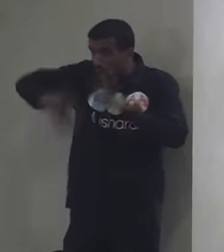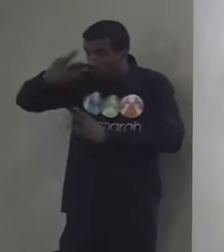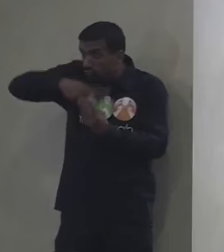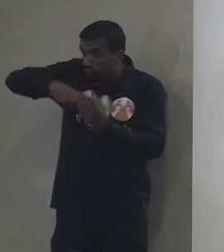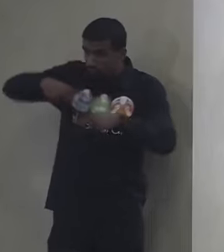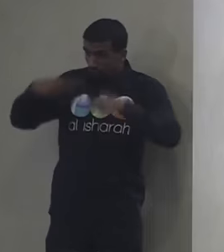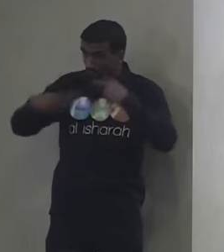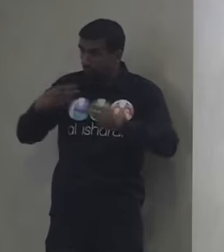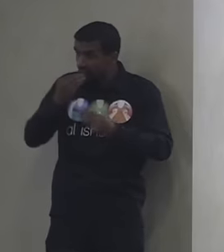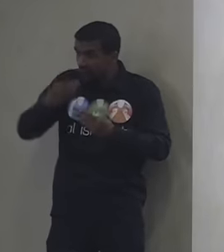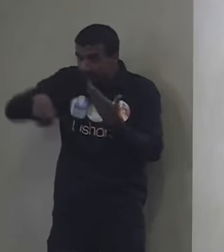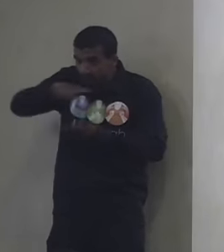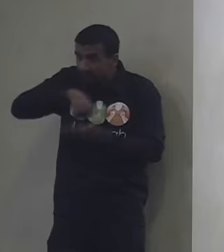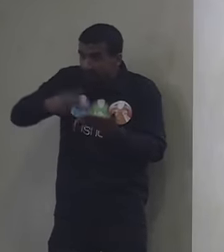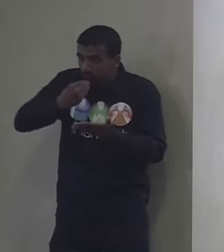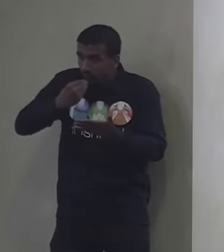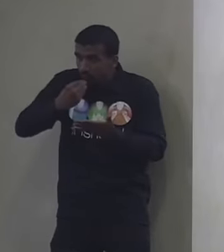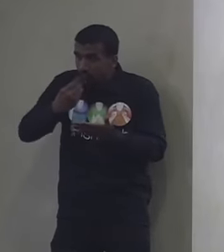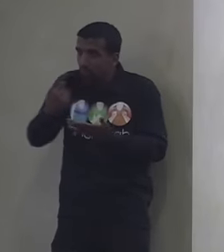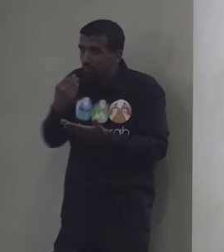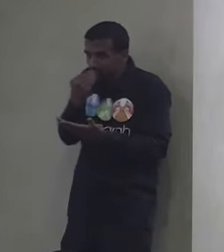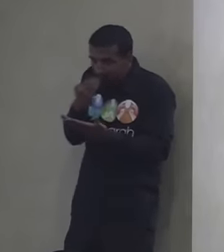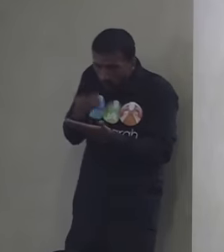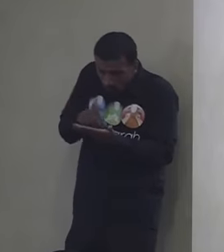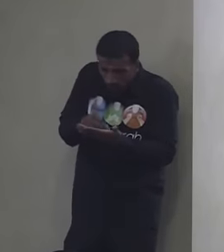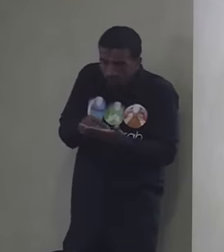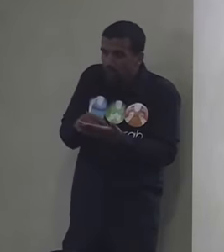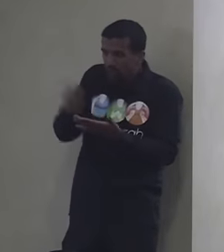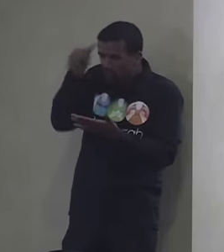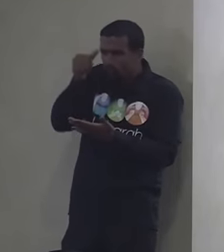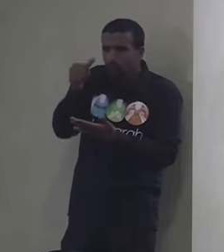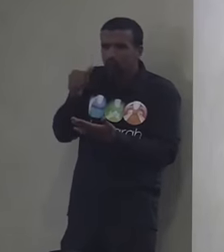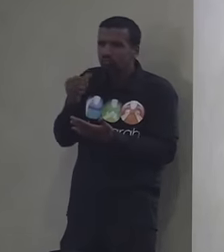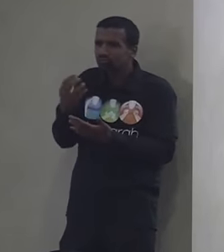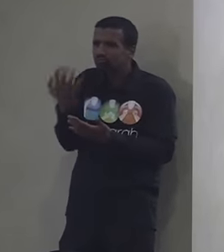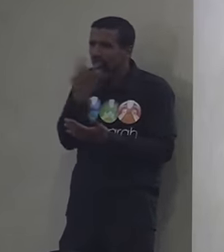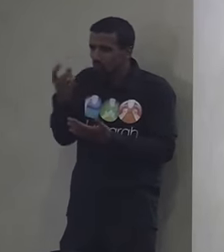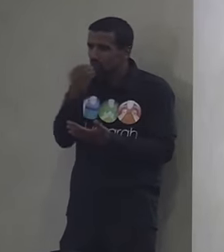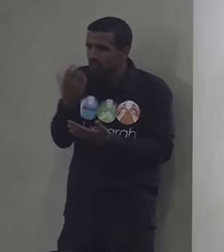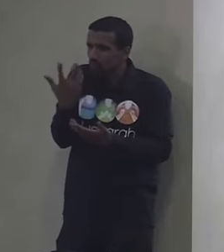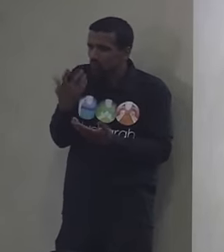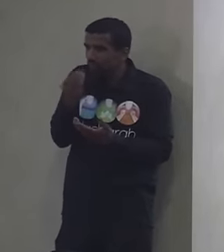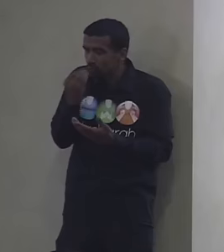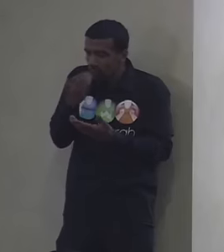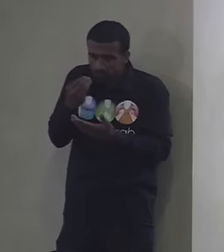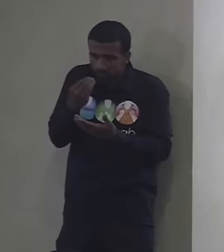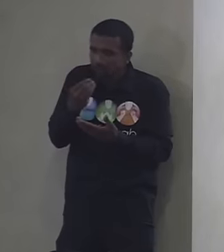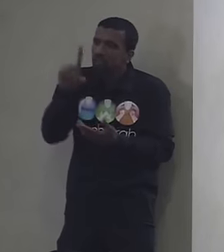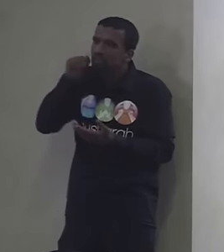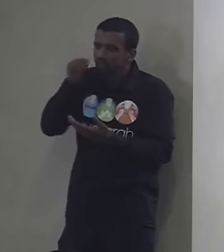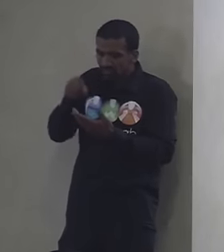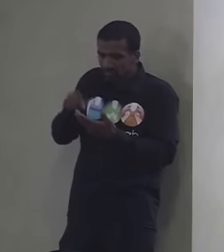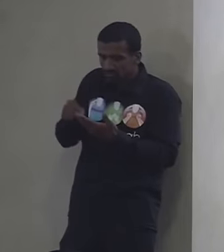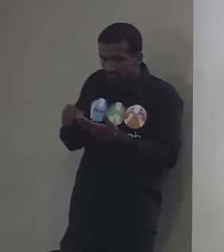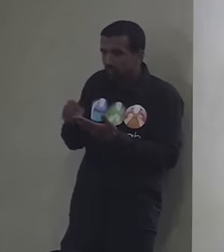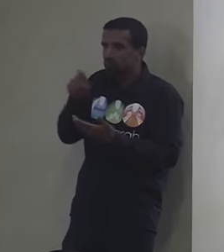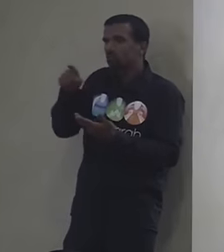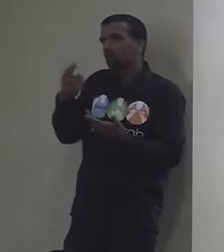street. Just don't throw it away. Take less, order less. You know, when you're hungry, guys, when you're hungry, I'll have